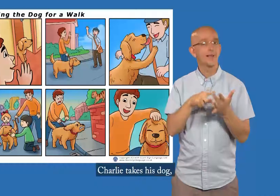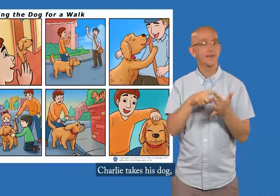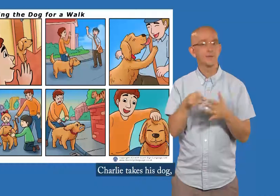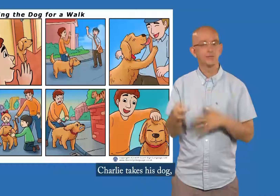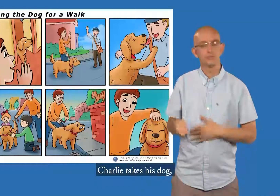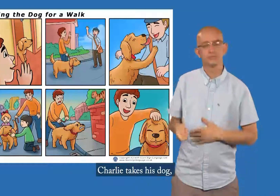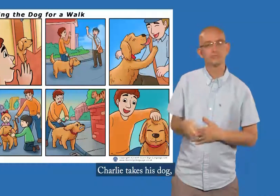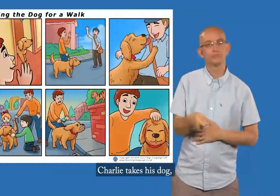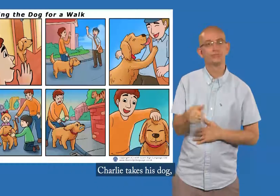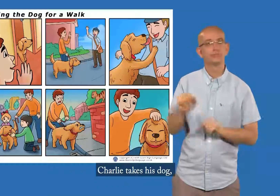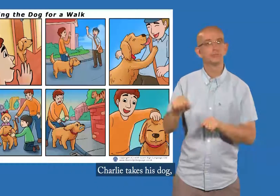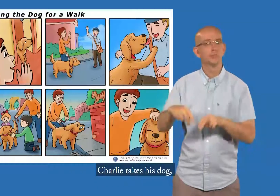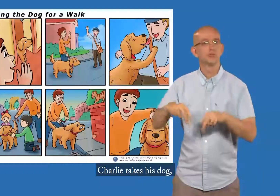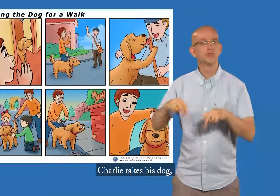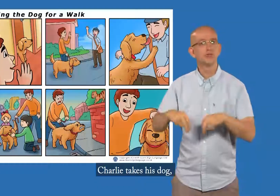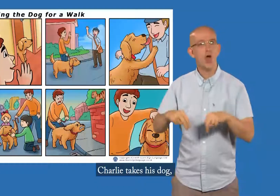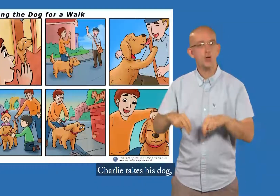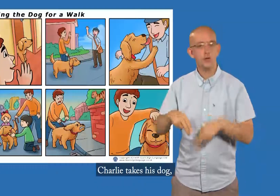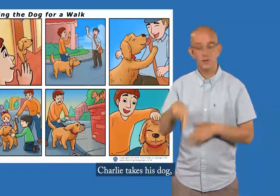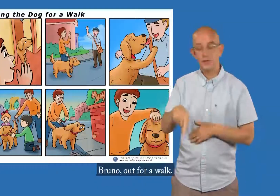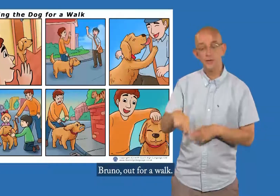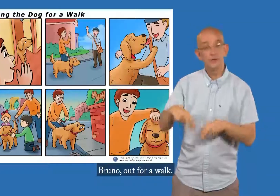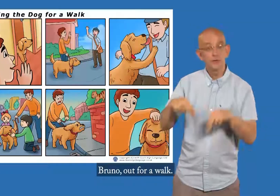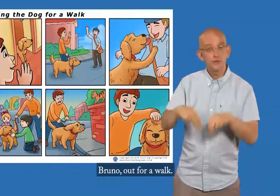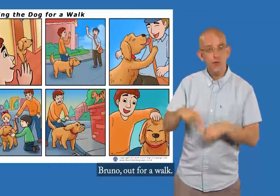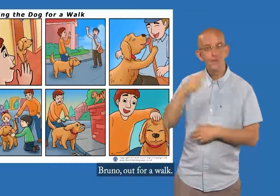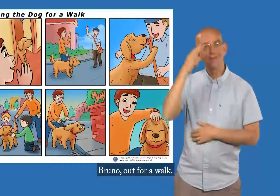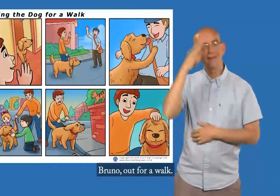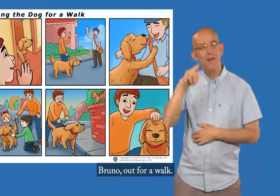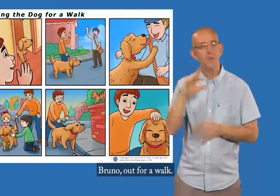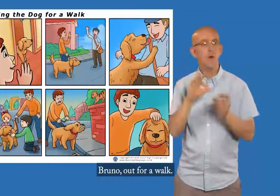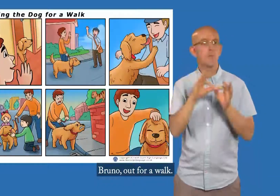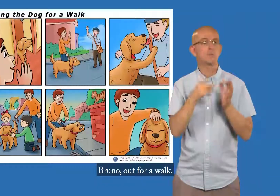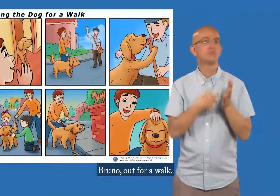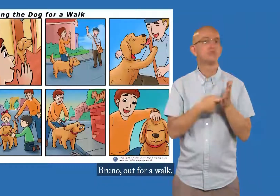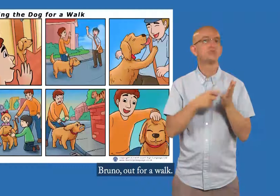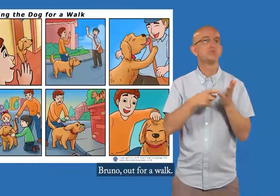Charlie takes his dog, Bruno, out for a walk.